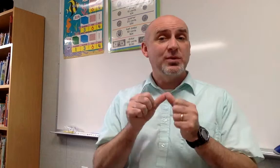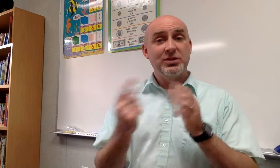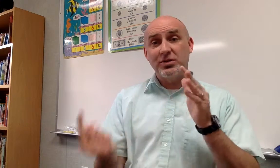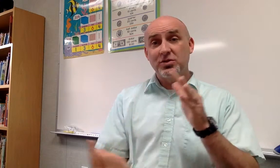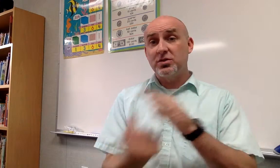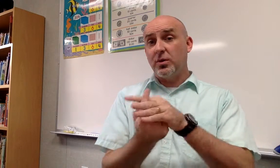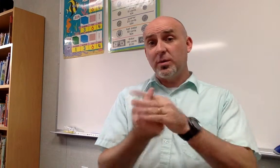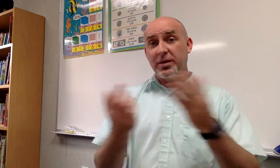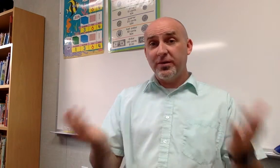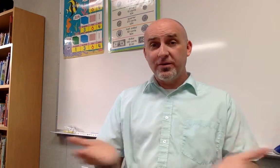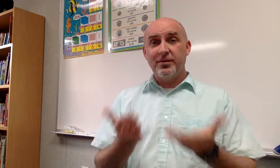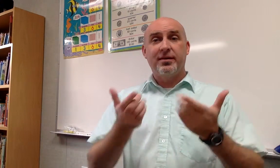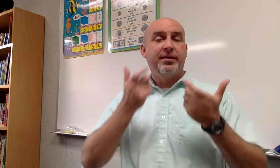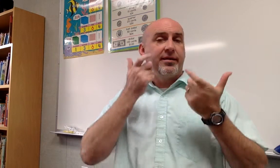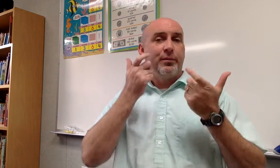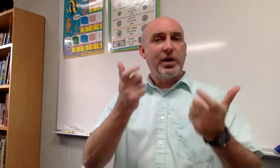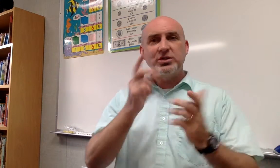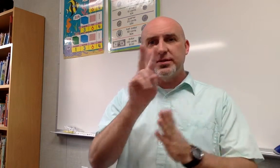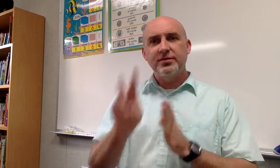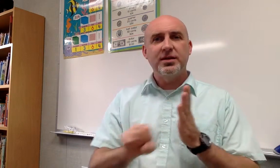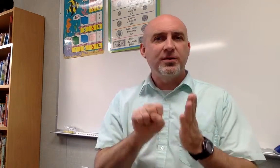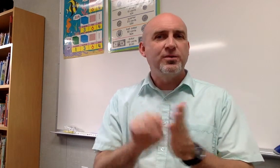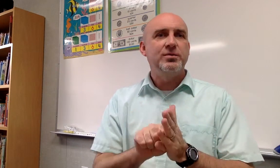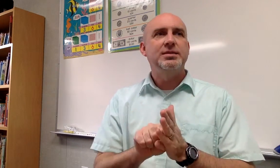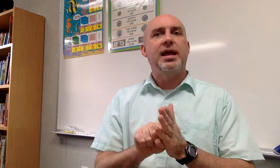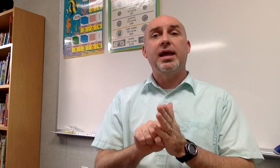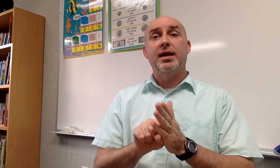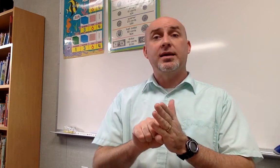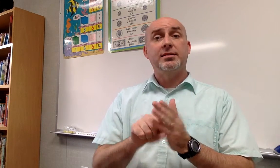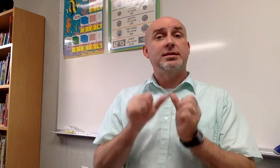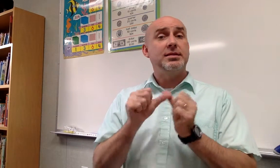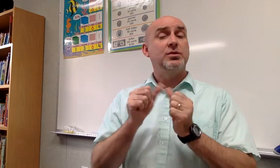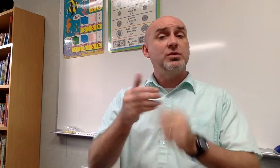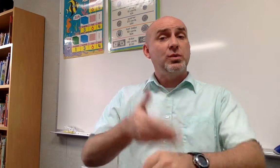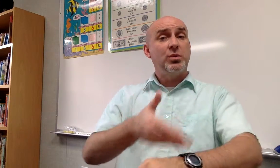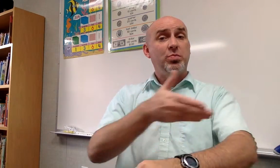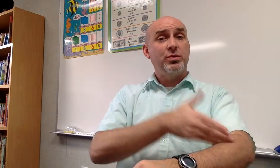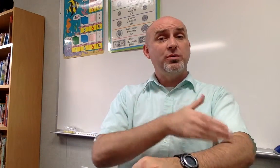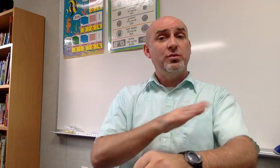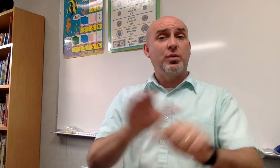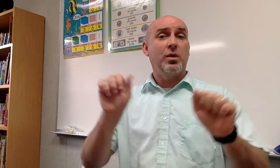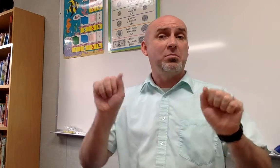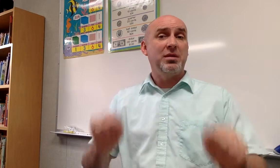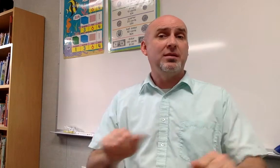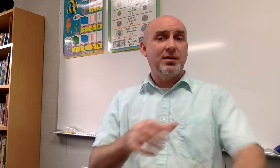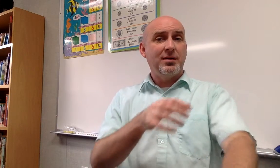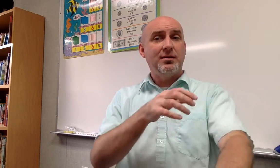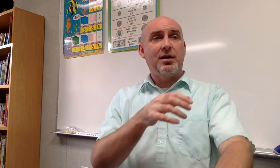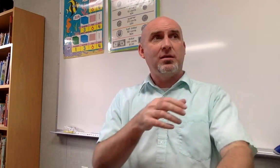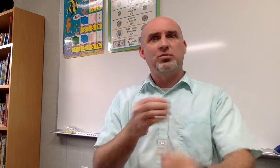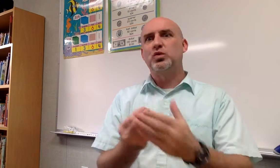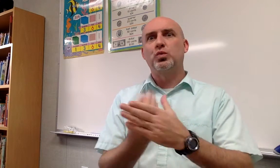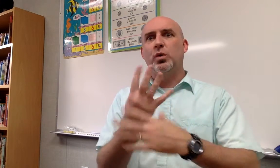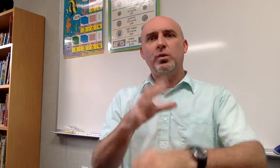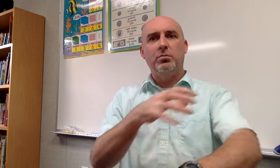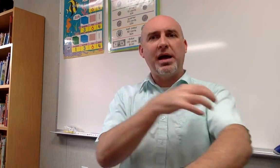to show up here and watch the videos and continue to improve your ability to grow your